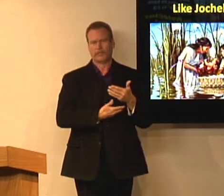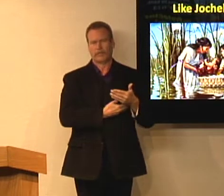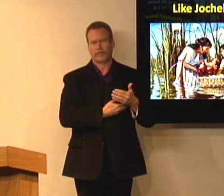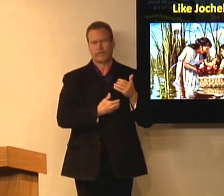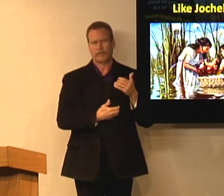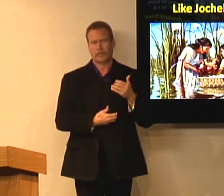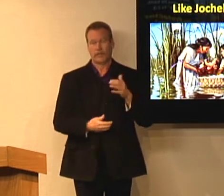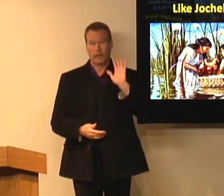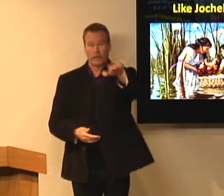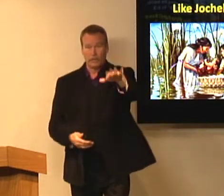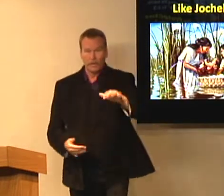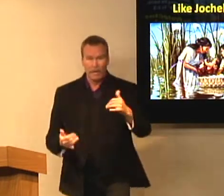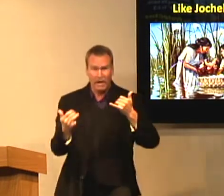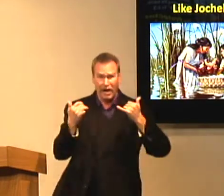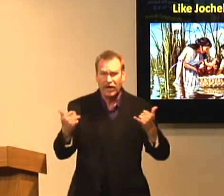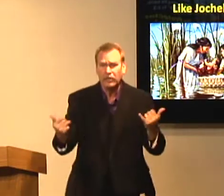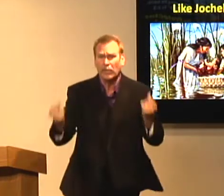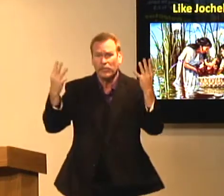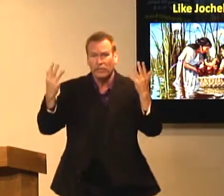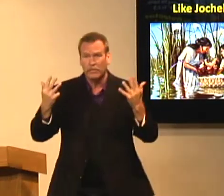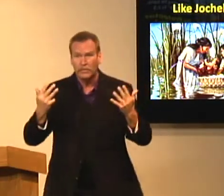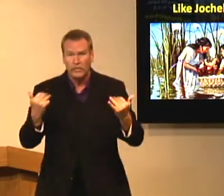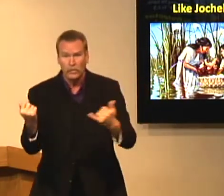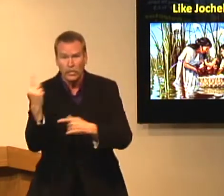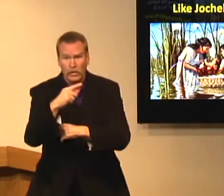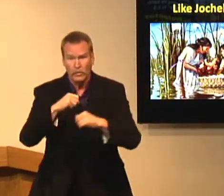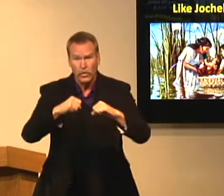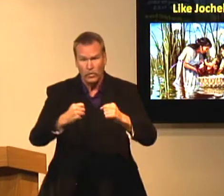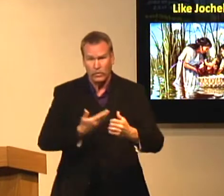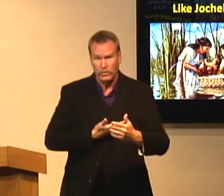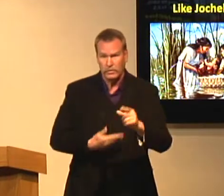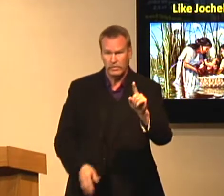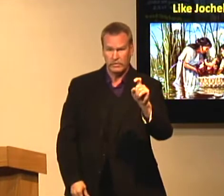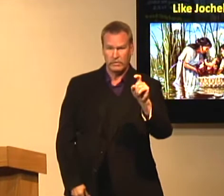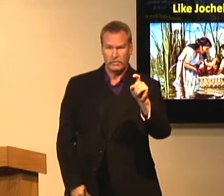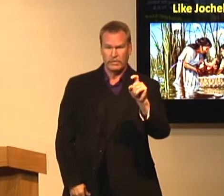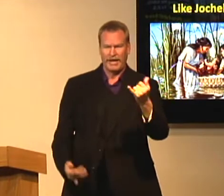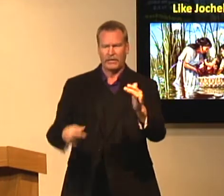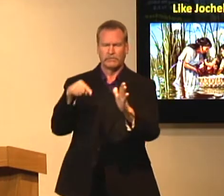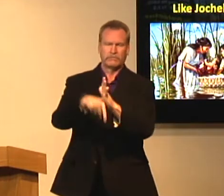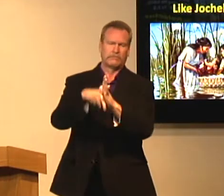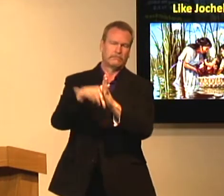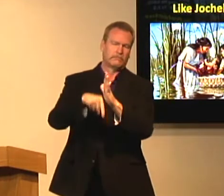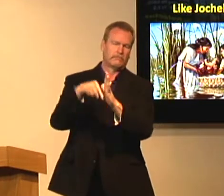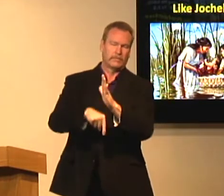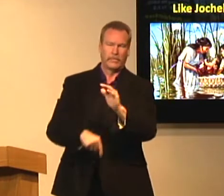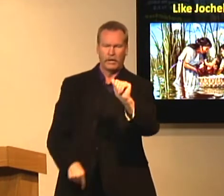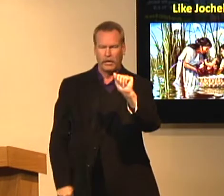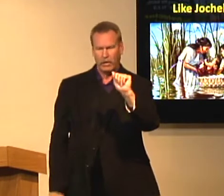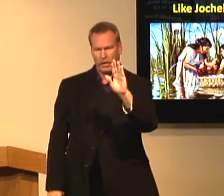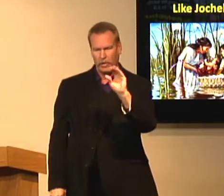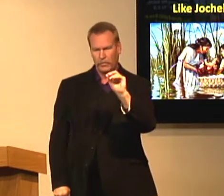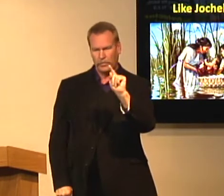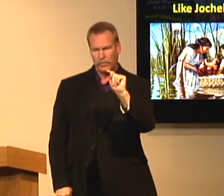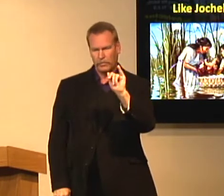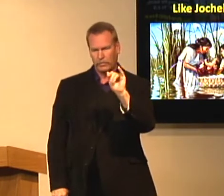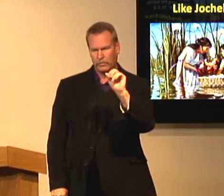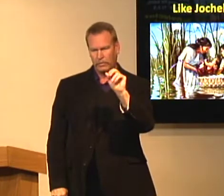The point, though, about Jacque Abed that I want to make this morning, that she was a protector. How many people today protect children? Instead,